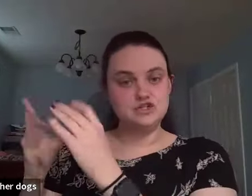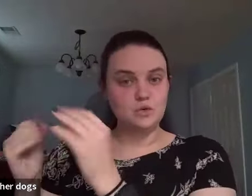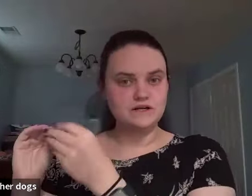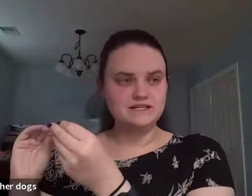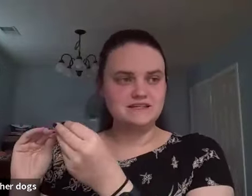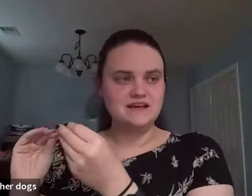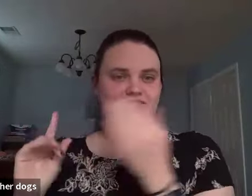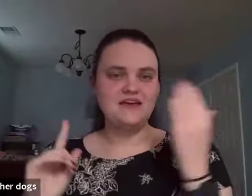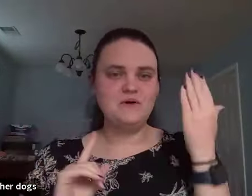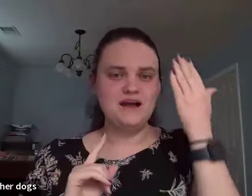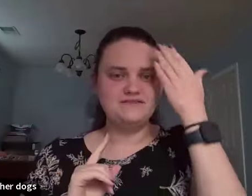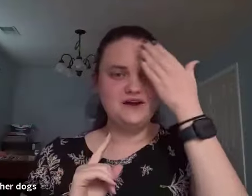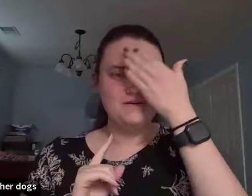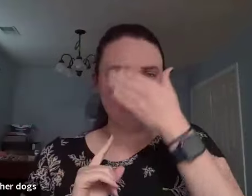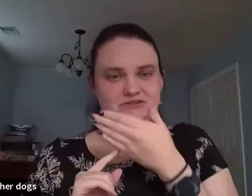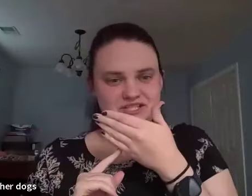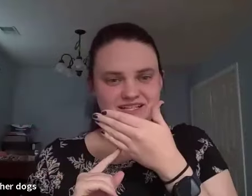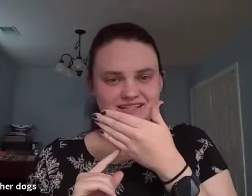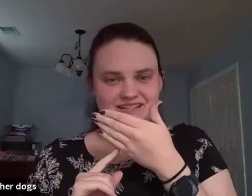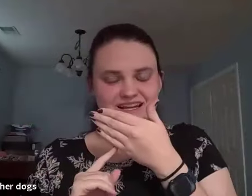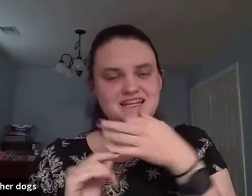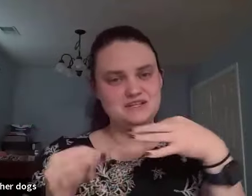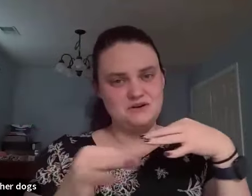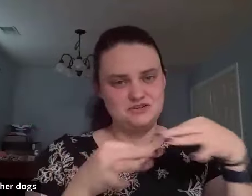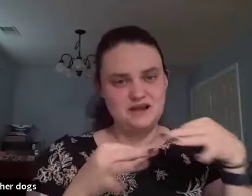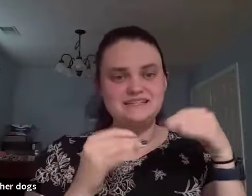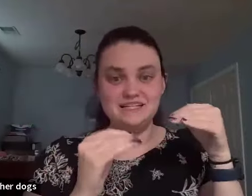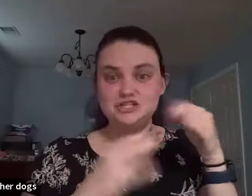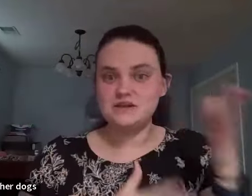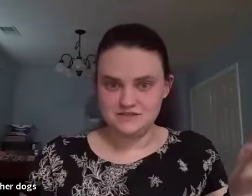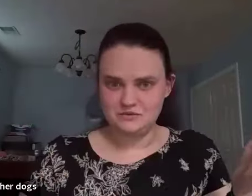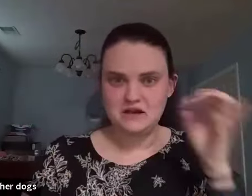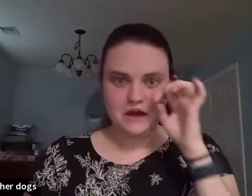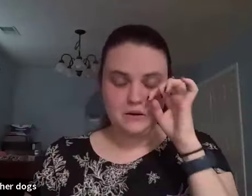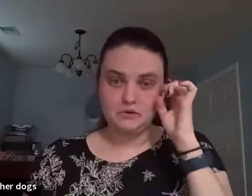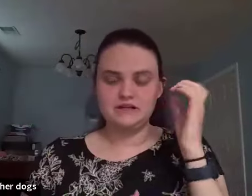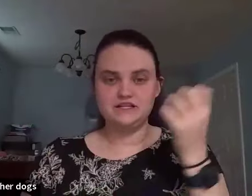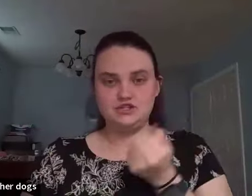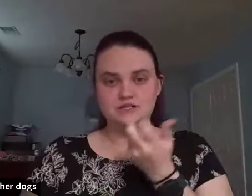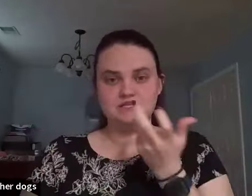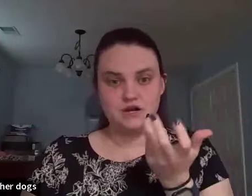and stories, they will have no emotion. And so we're trying to teach them as well how important it is to